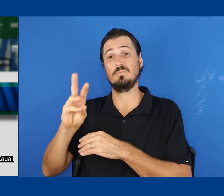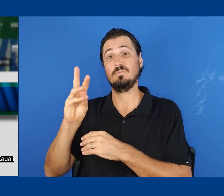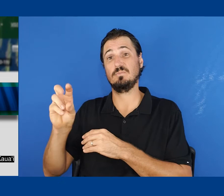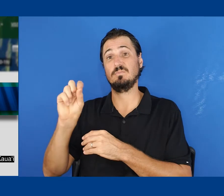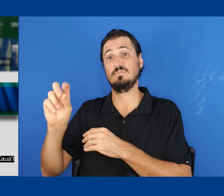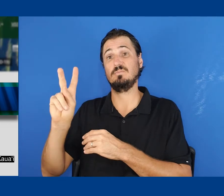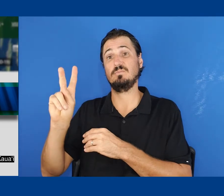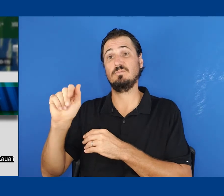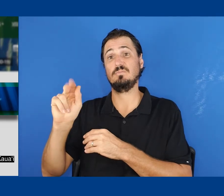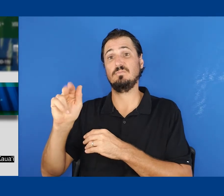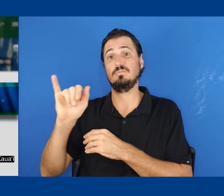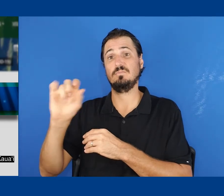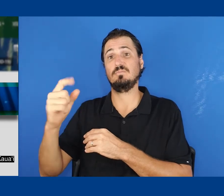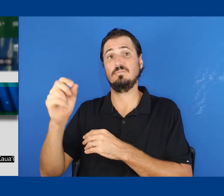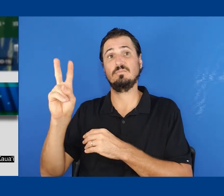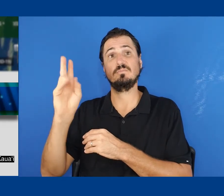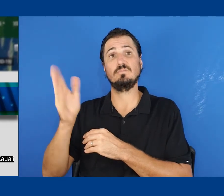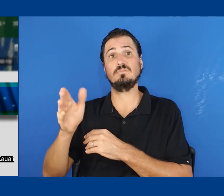page at